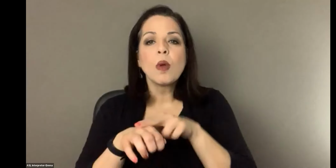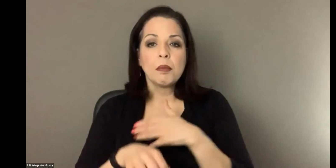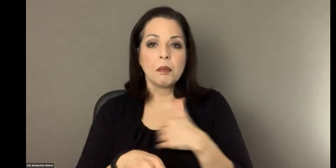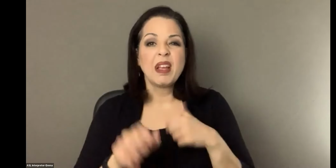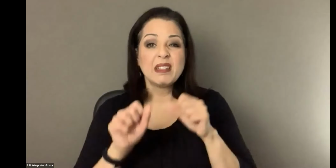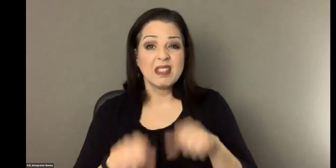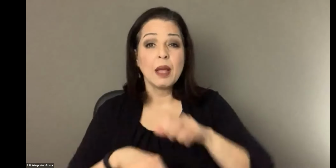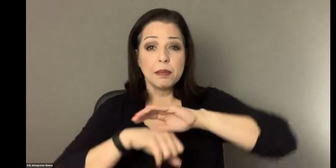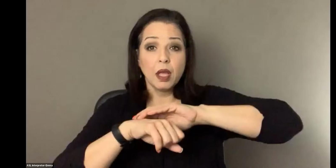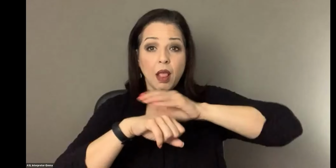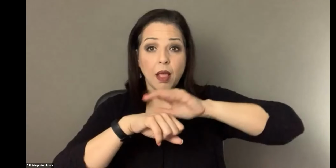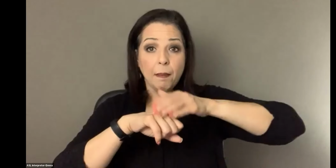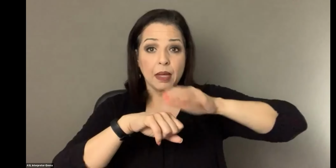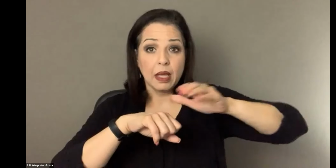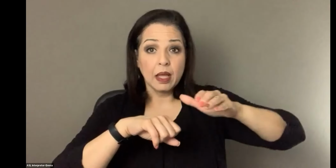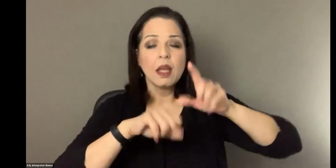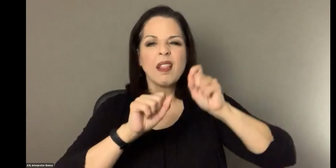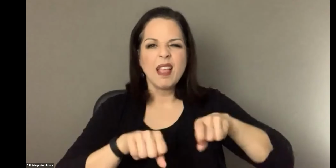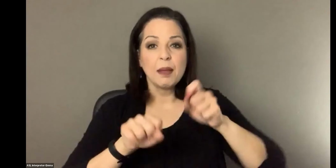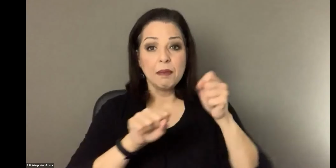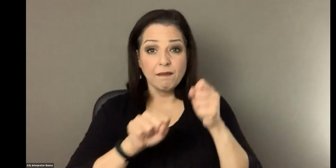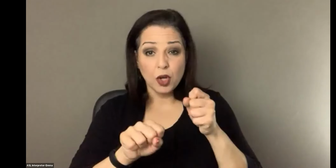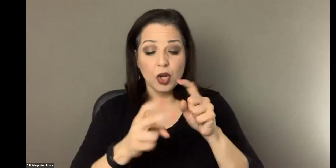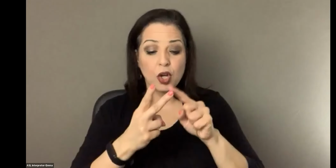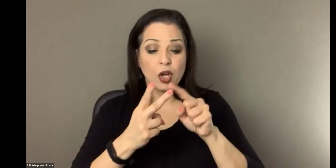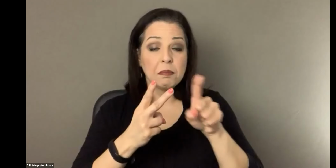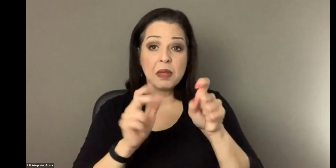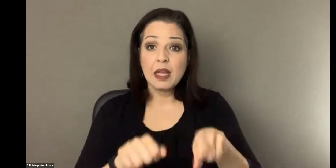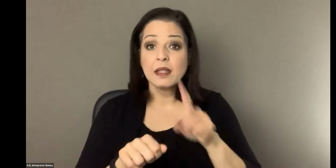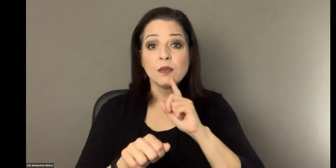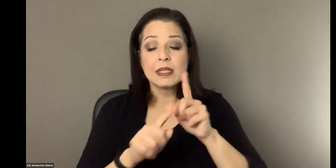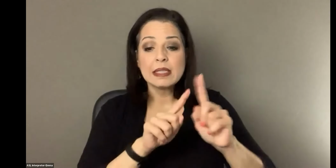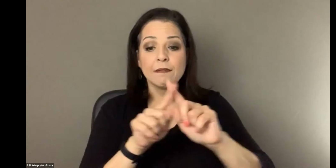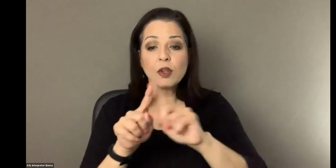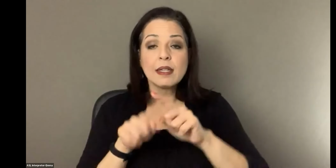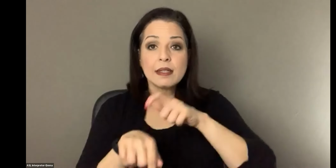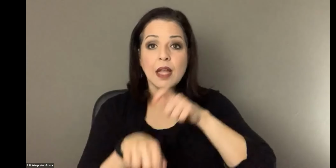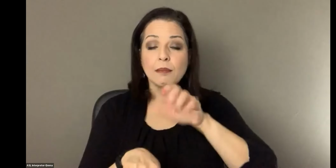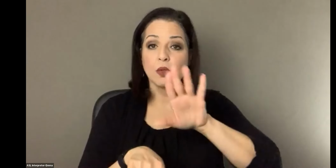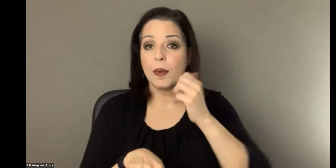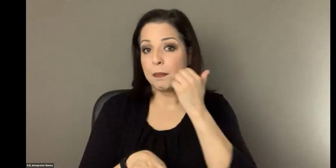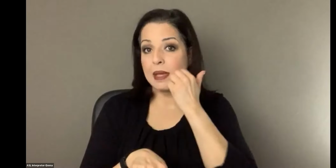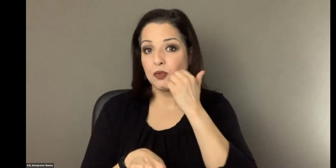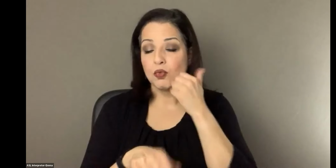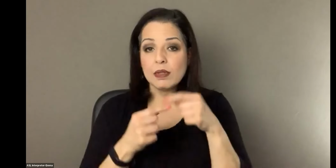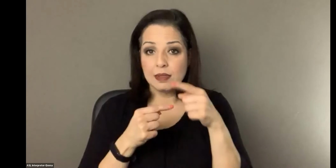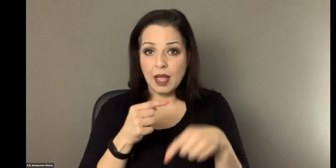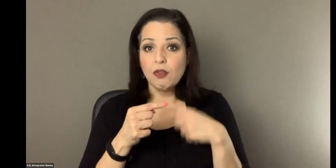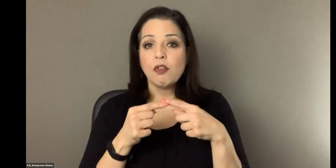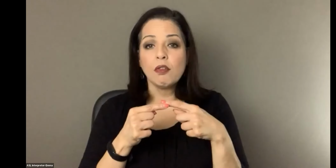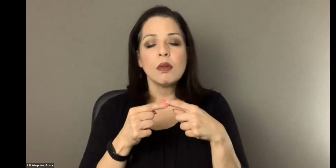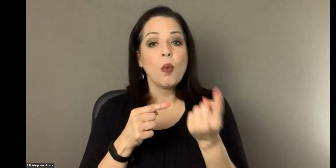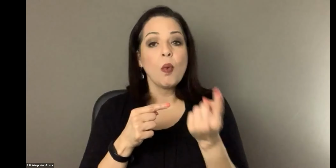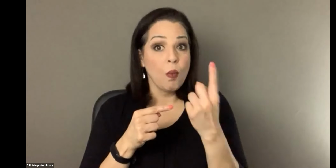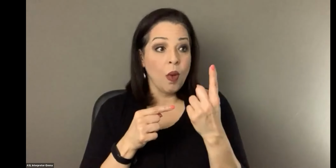lumpy. They can be firm, especially at different times in your menstrual cycle. One